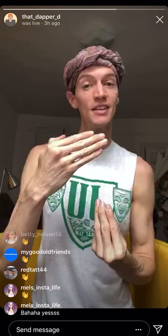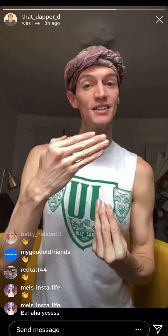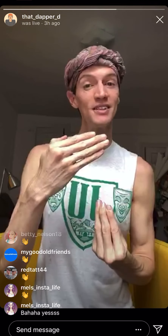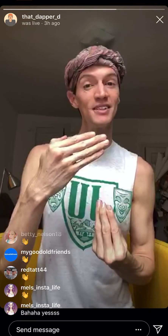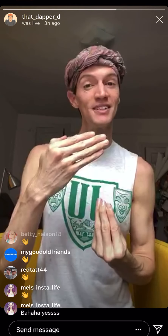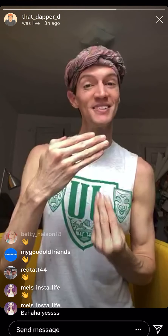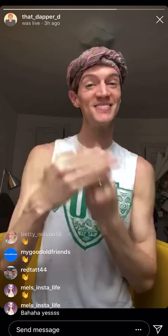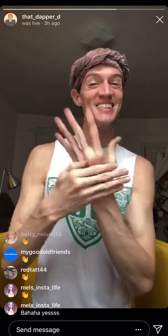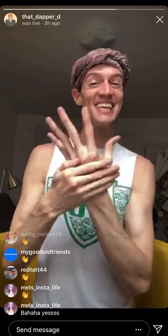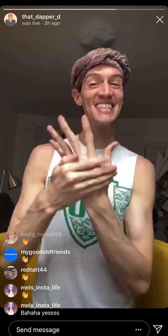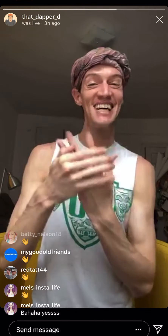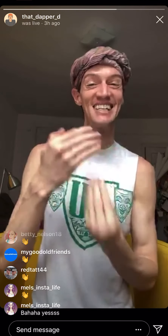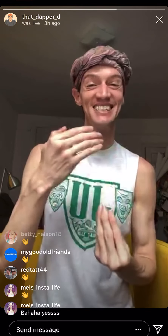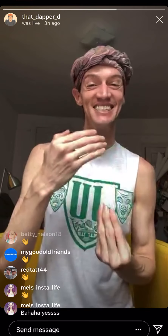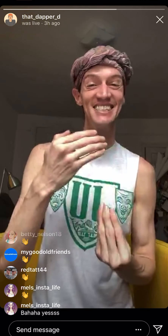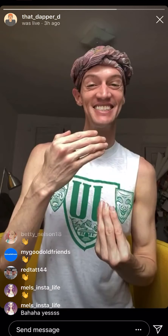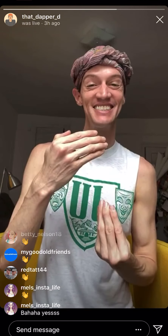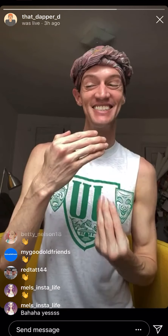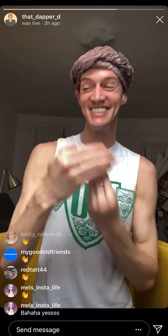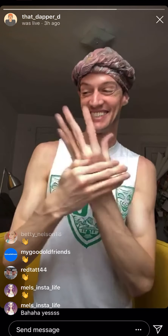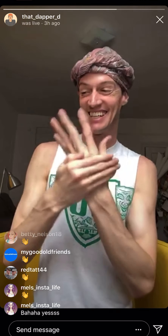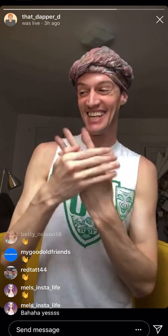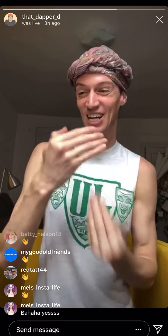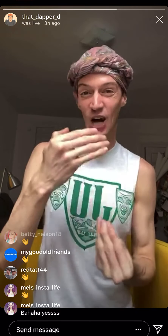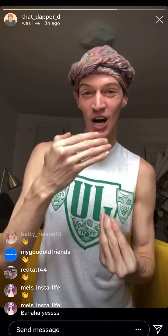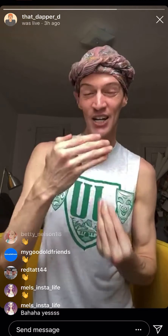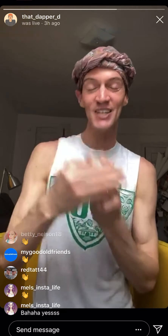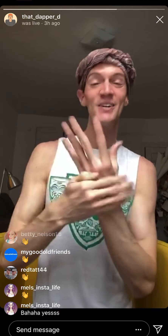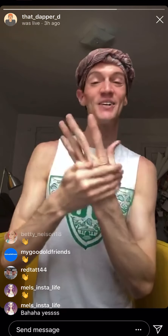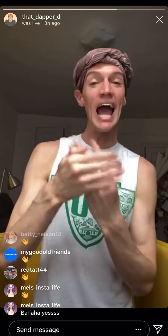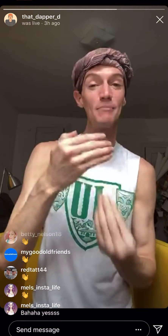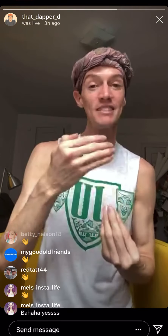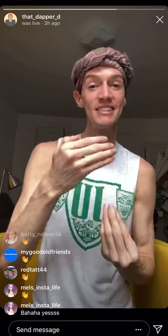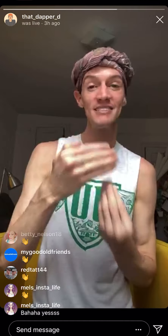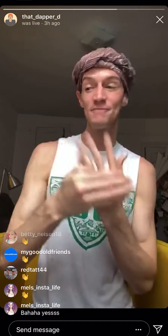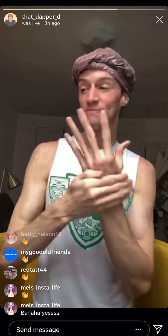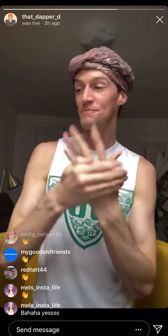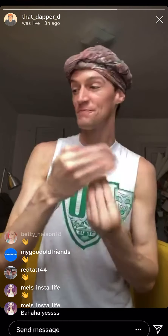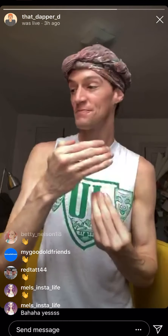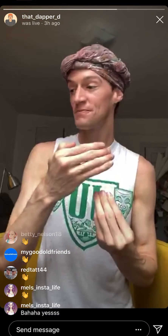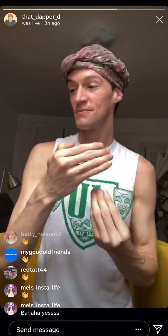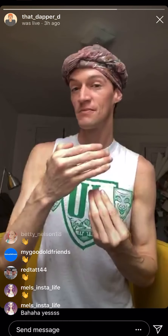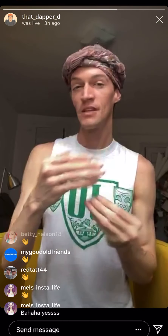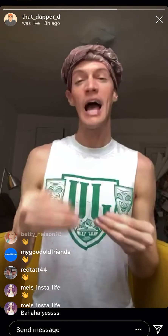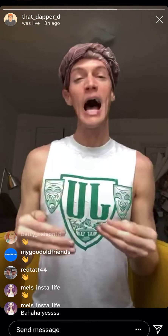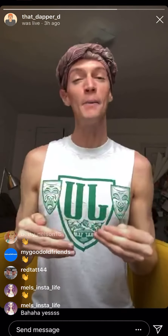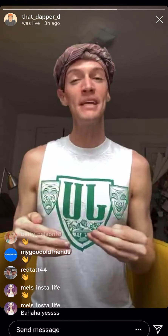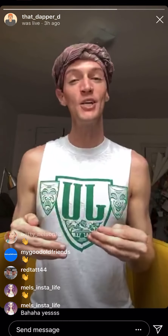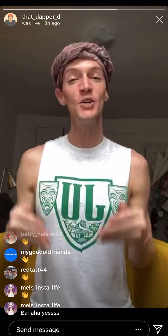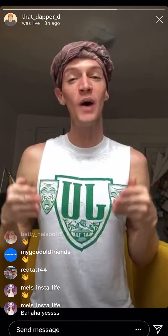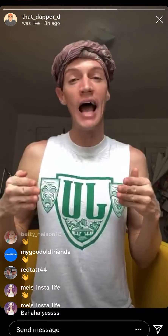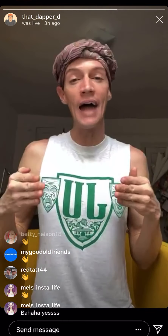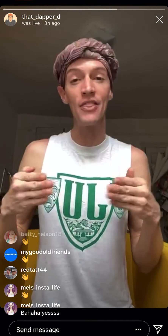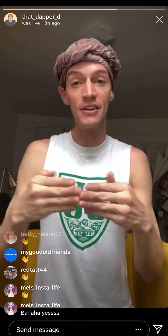what's that sign gone or absent i'll meet you at the